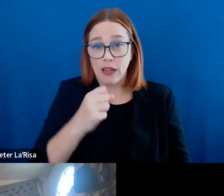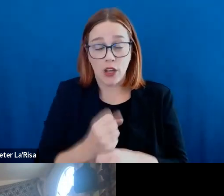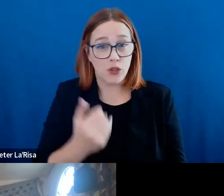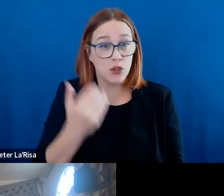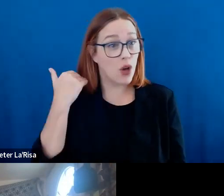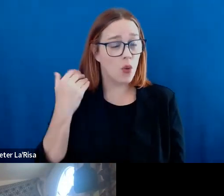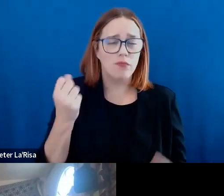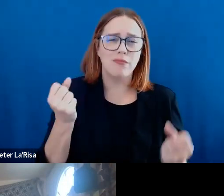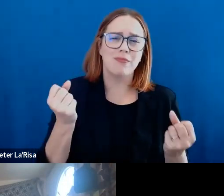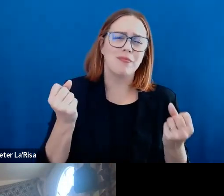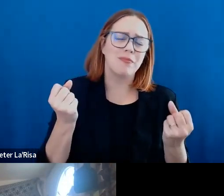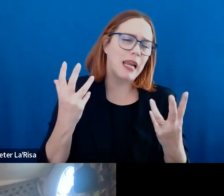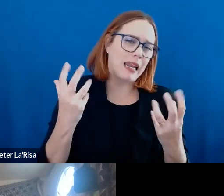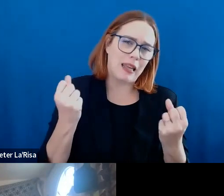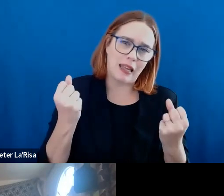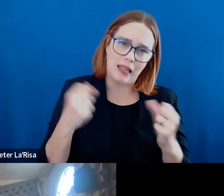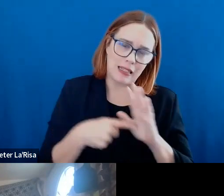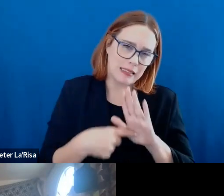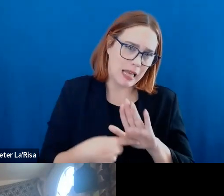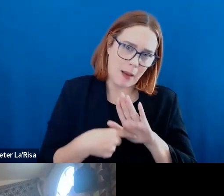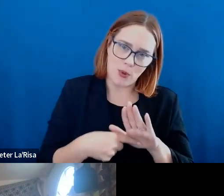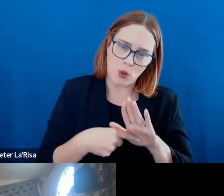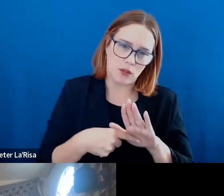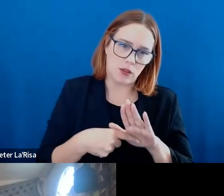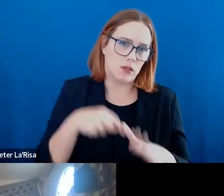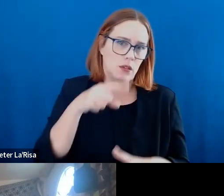our disability, were not allowed into spaces.